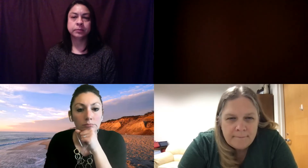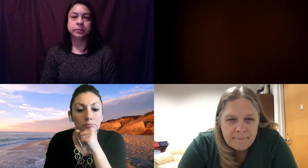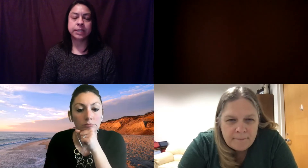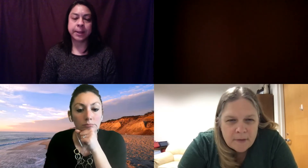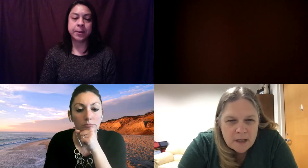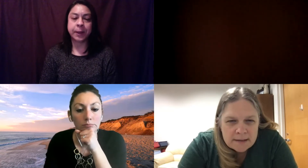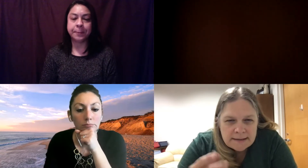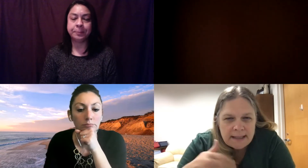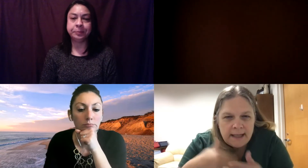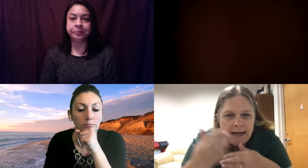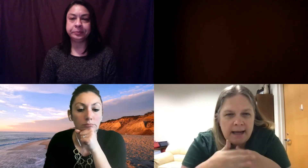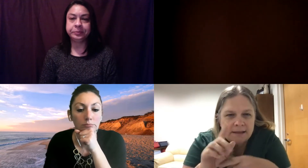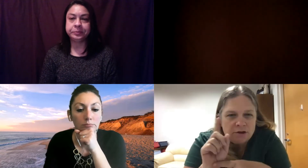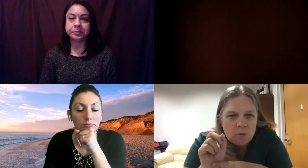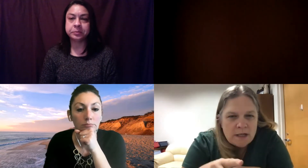Let's see. Okay.